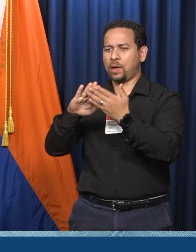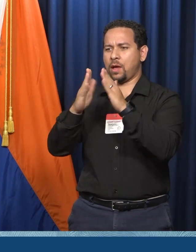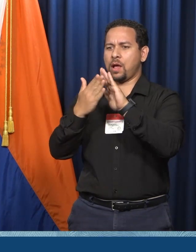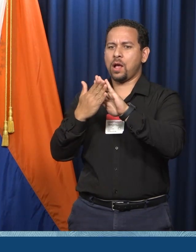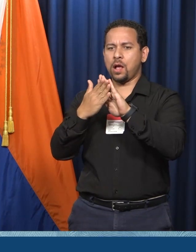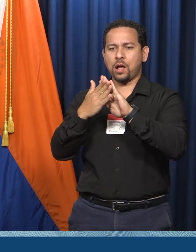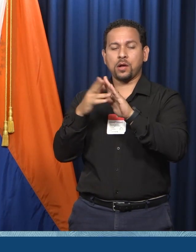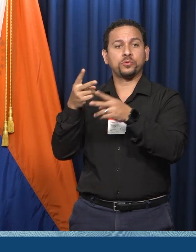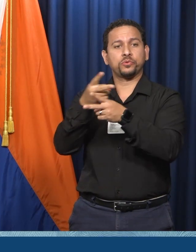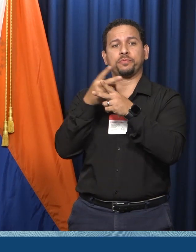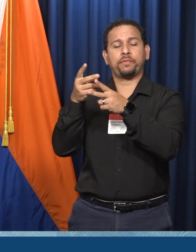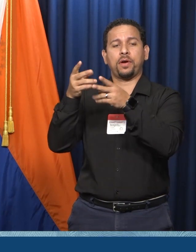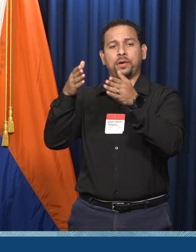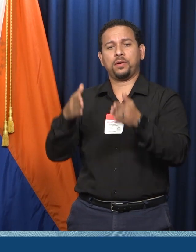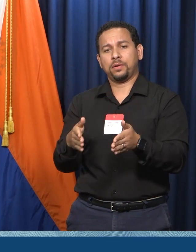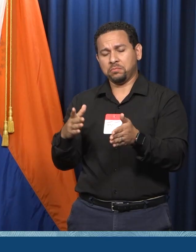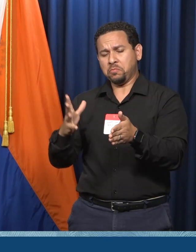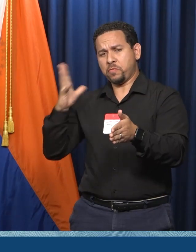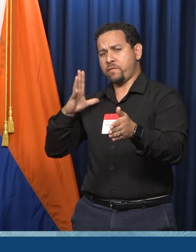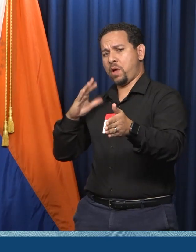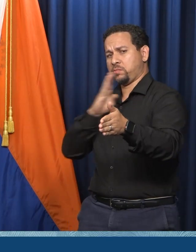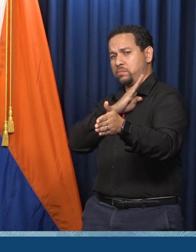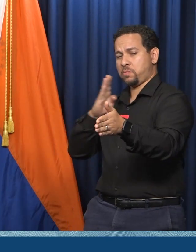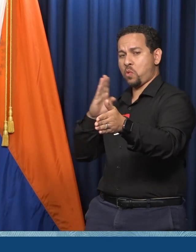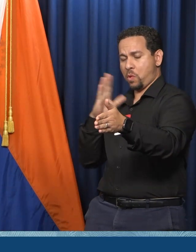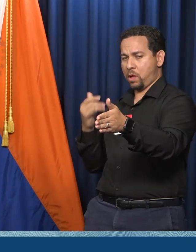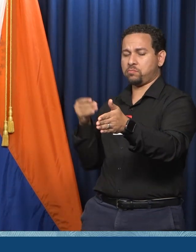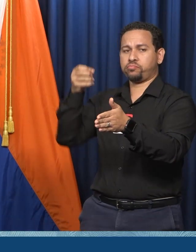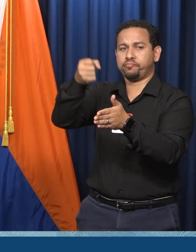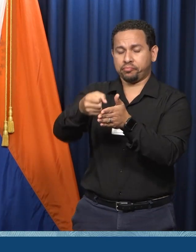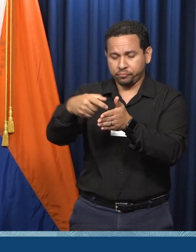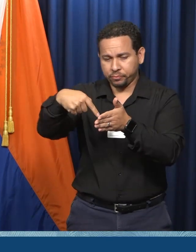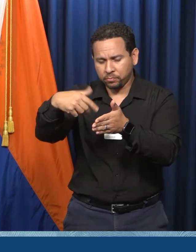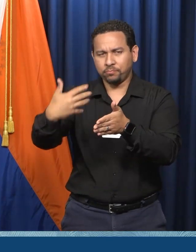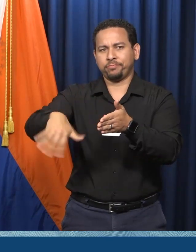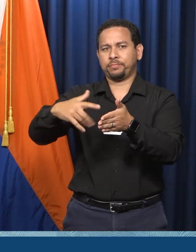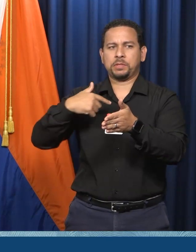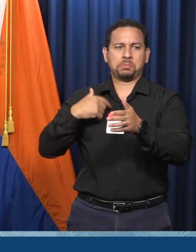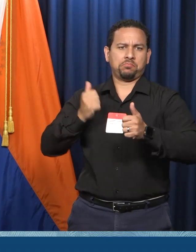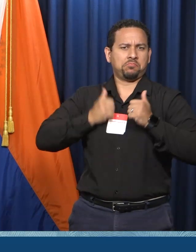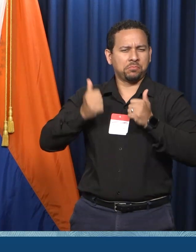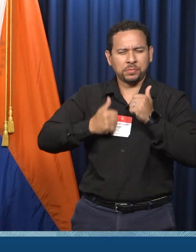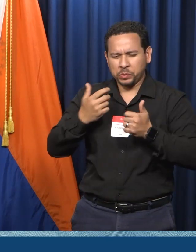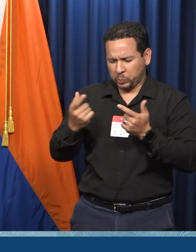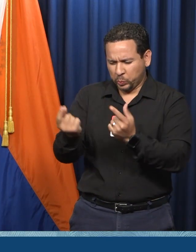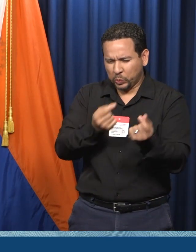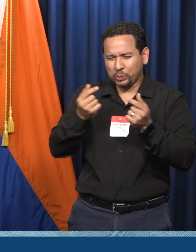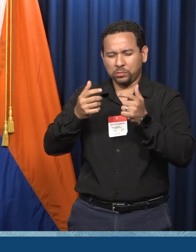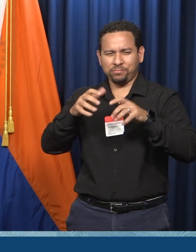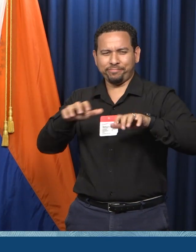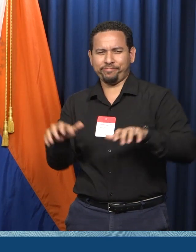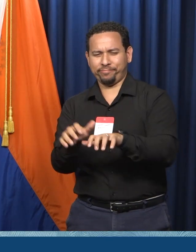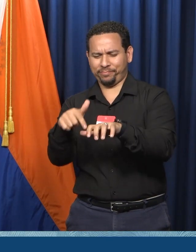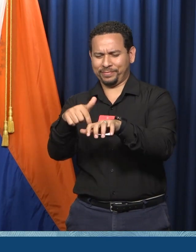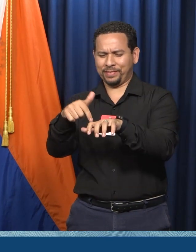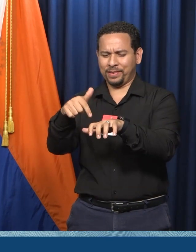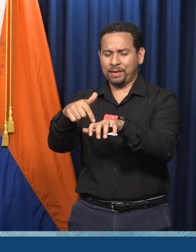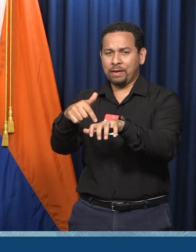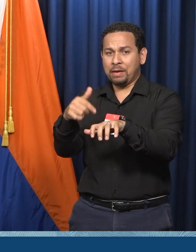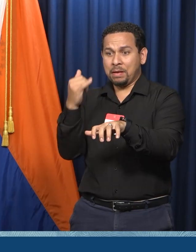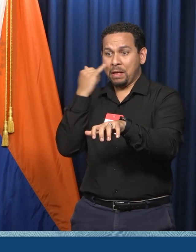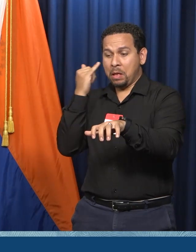that, but I can't do it without the help of all the town employees and